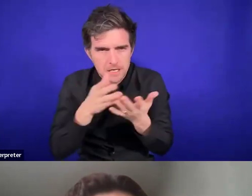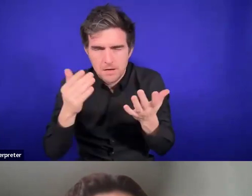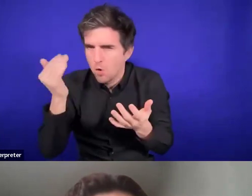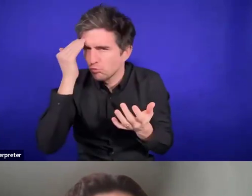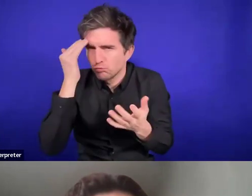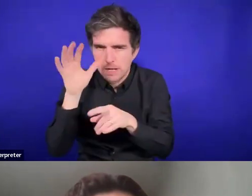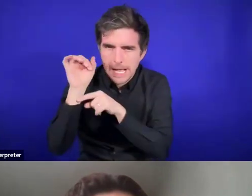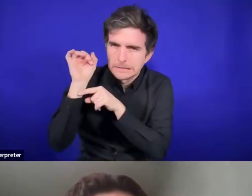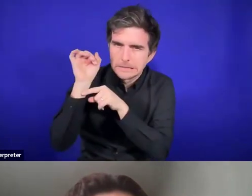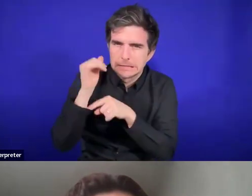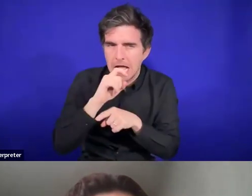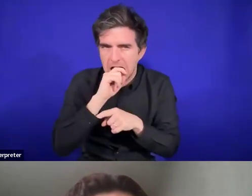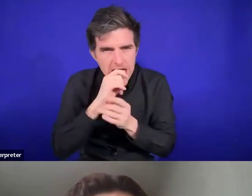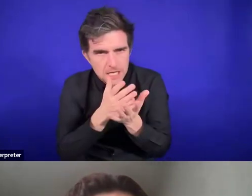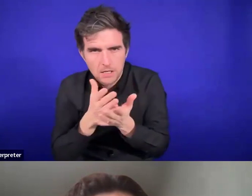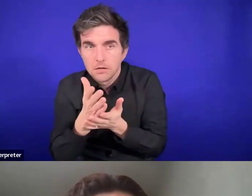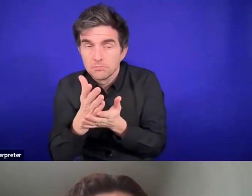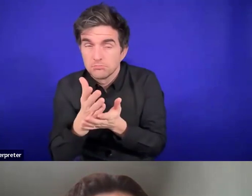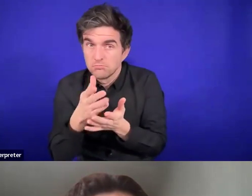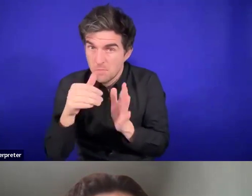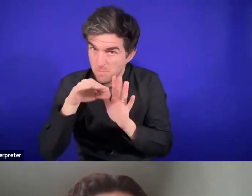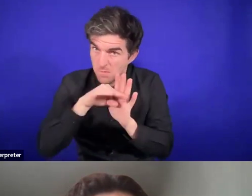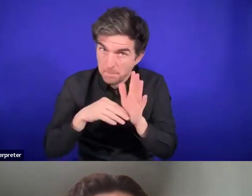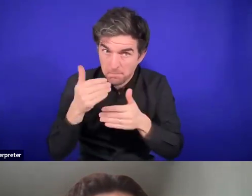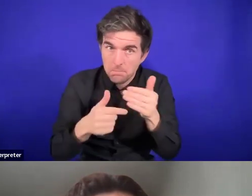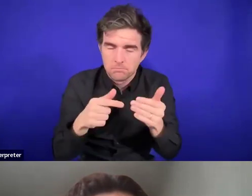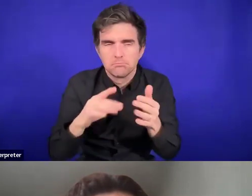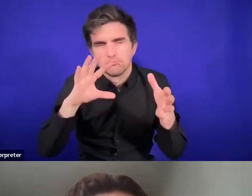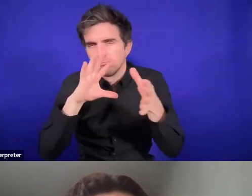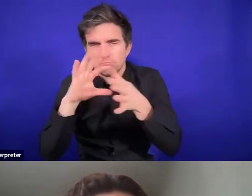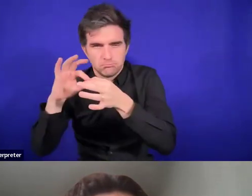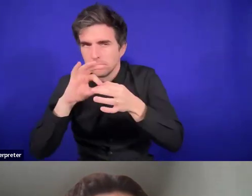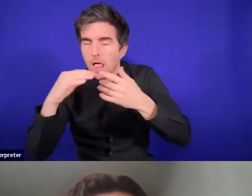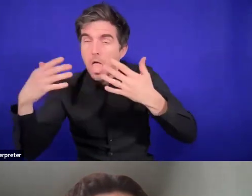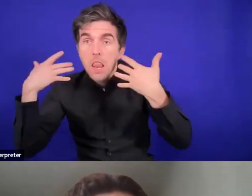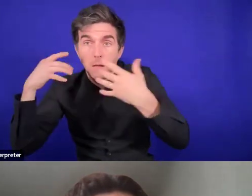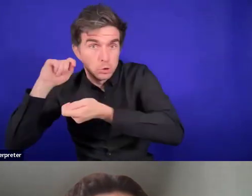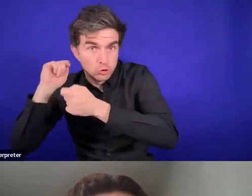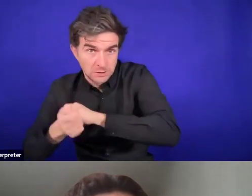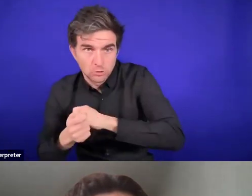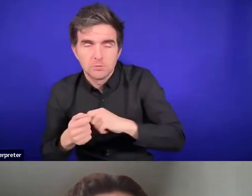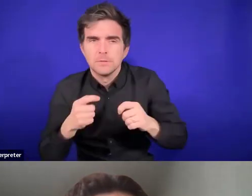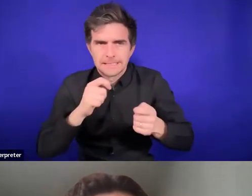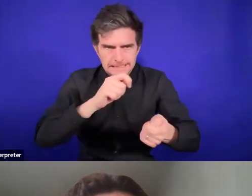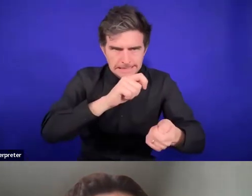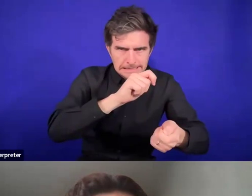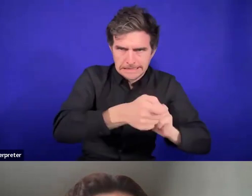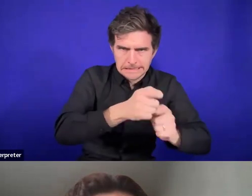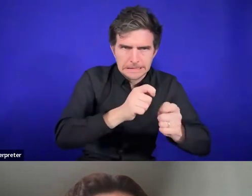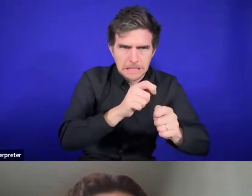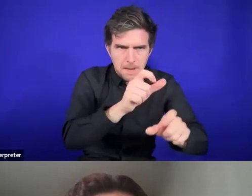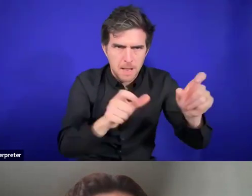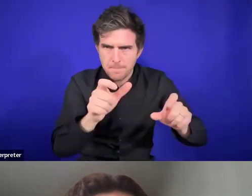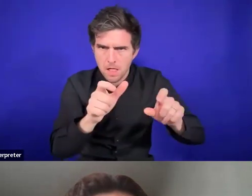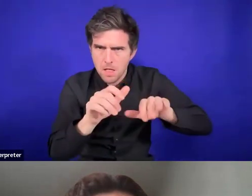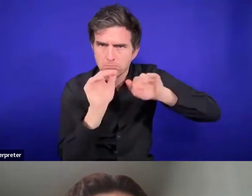vulnerability and all that. I think I would like to look in terms of the context you have in Mozambique. I think it's a good example that the government